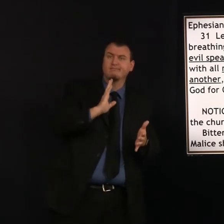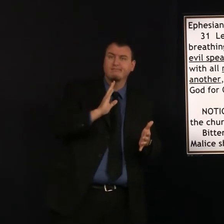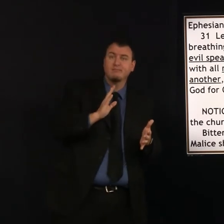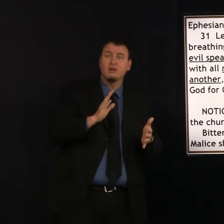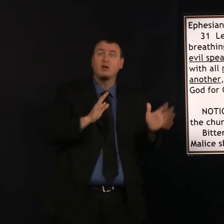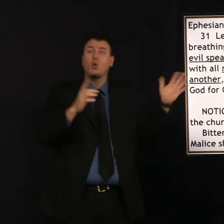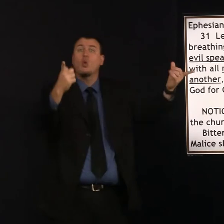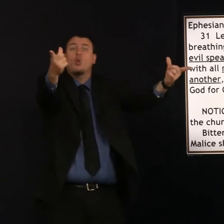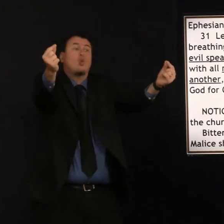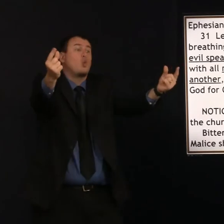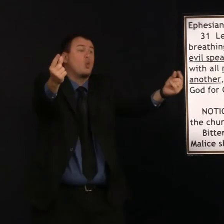blasphemy.